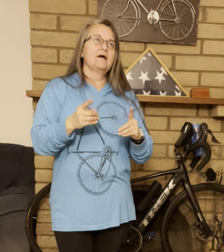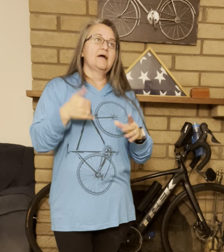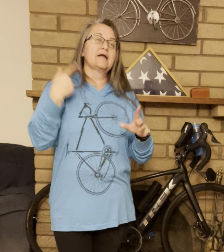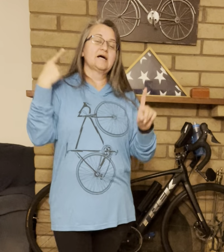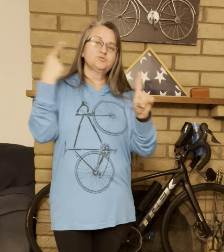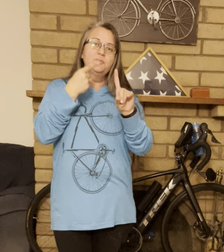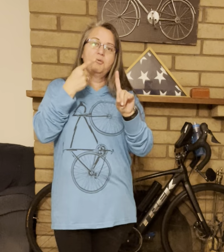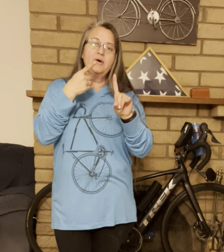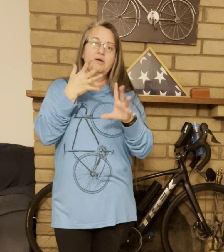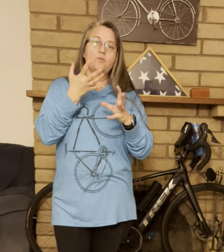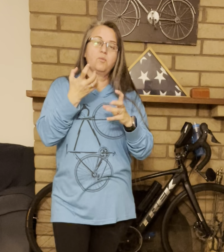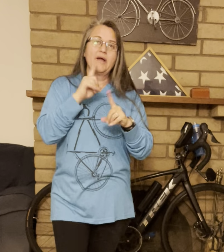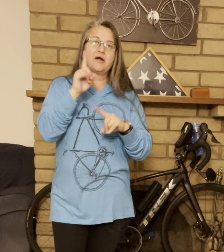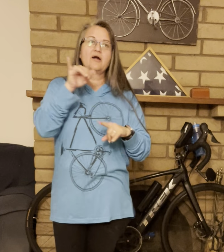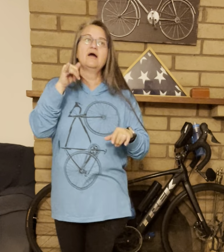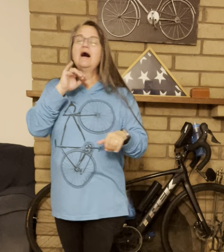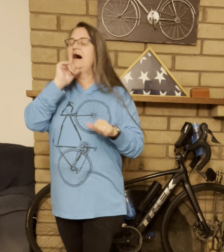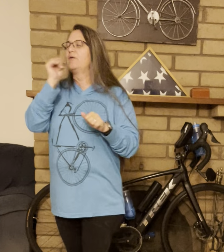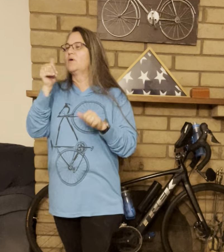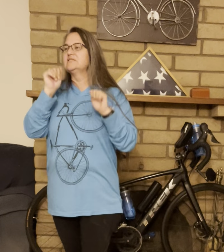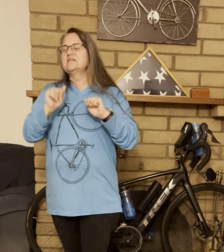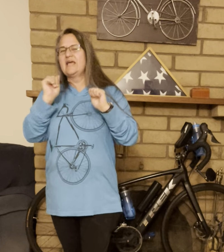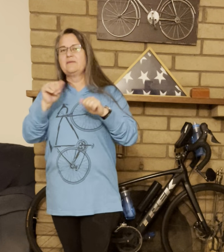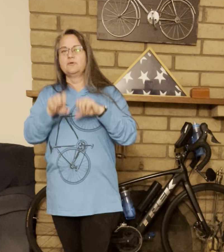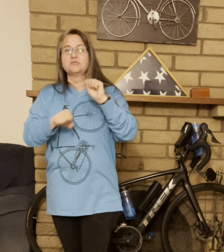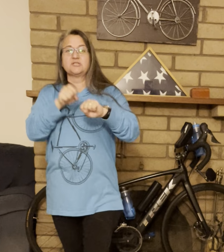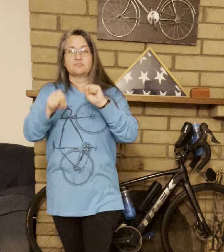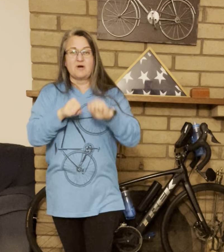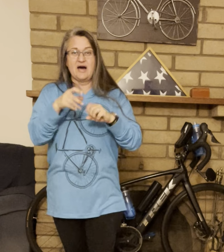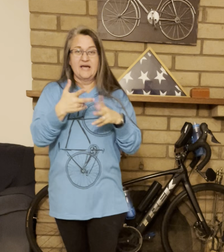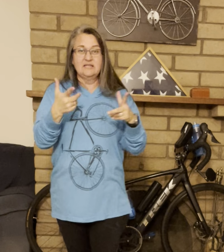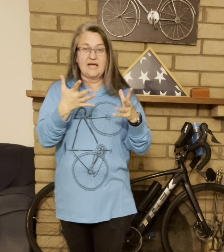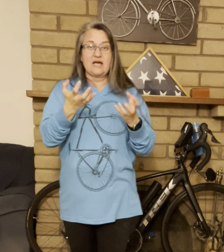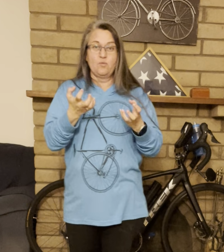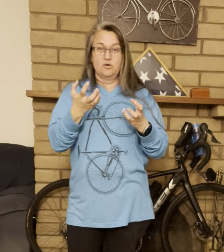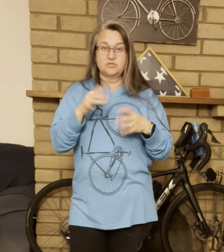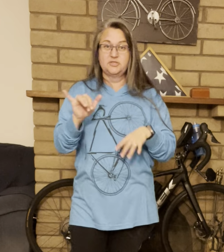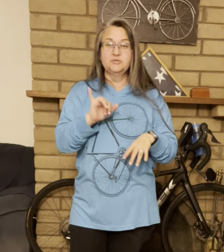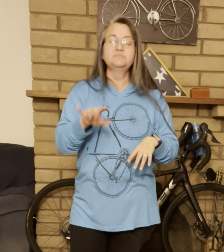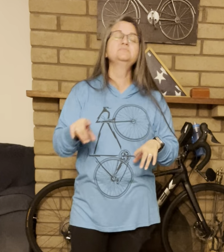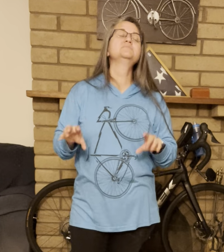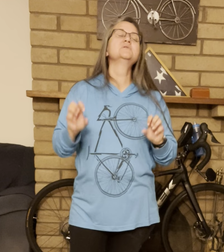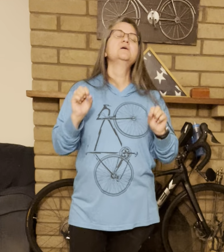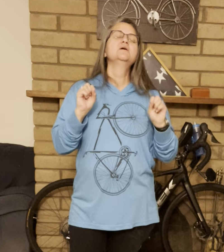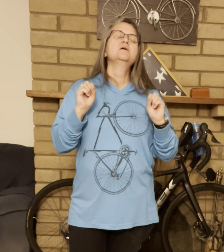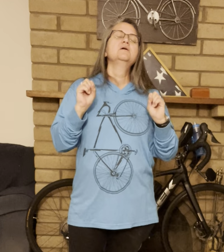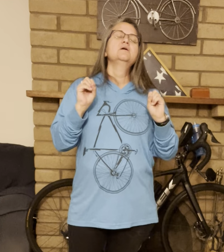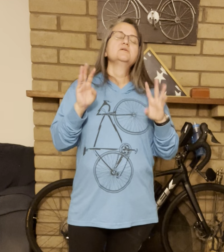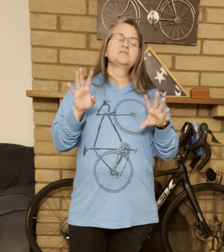it got to a point where I wasn't able to ride like I want to.